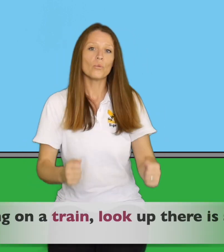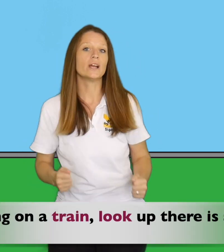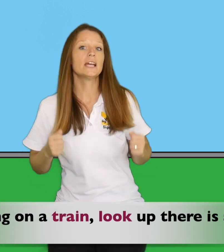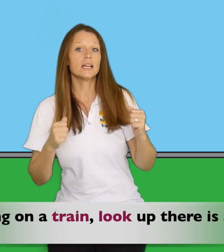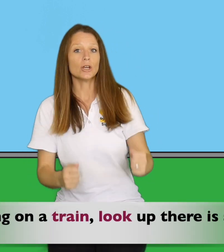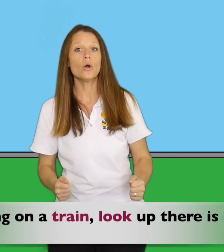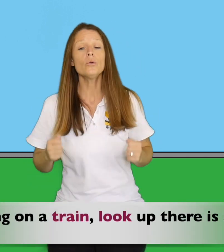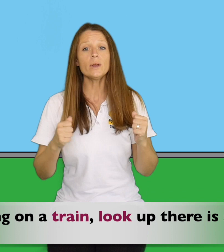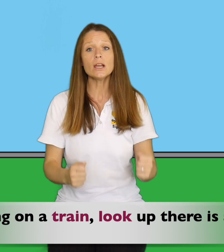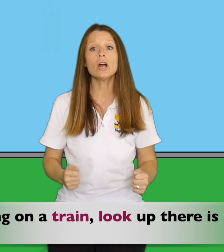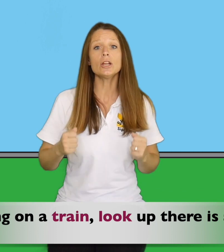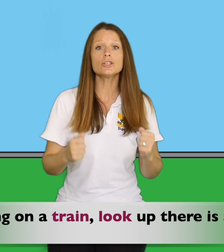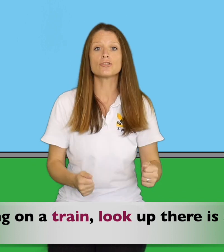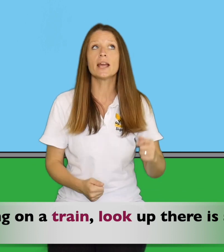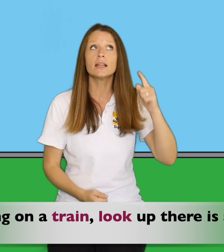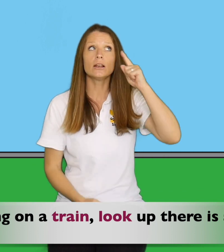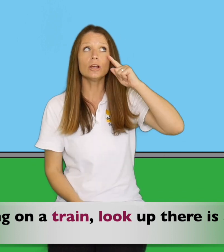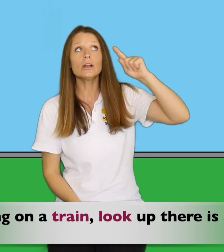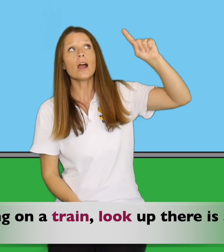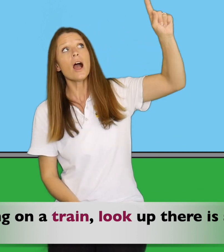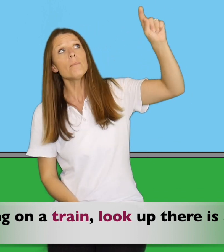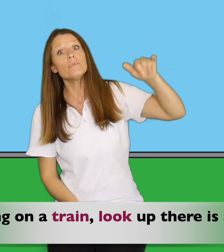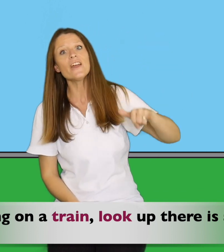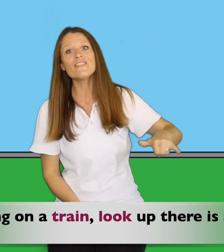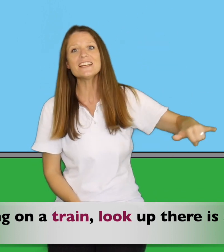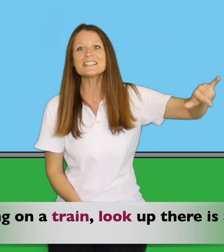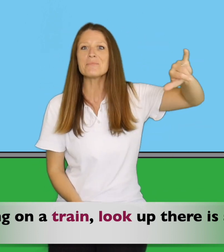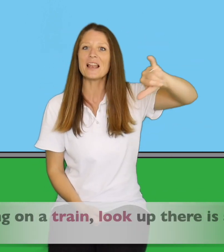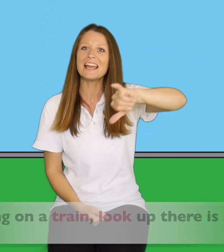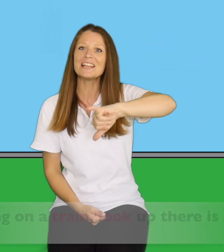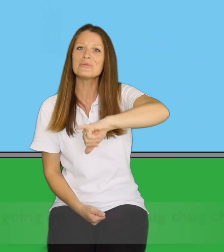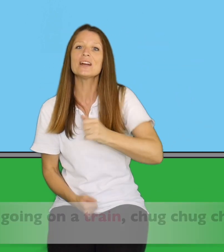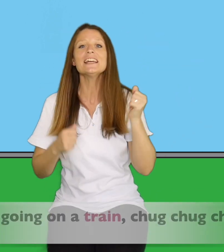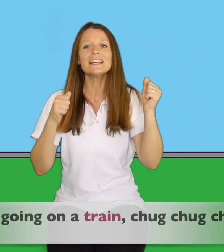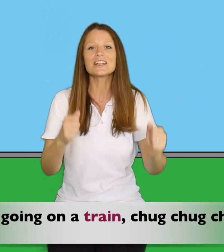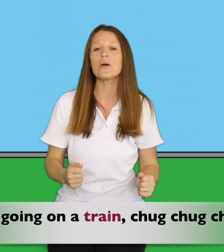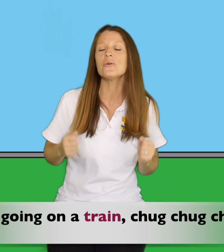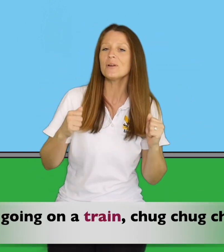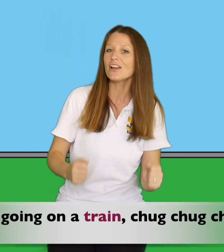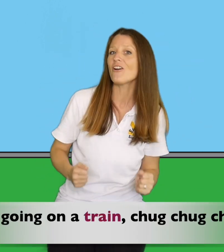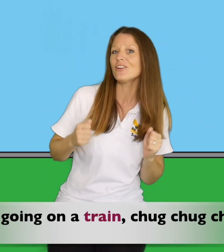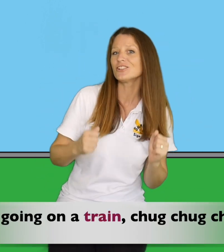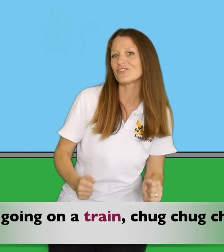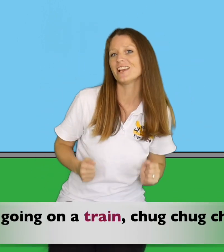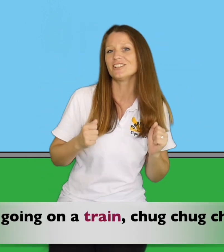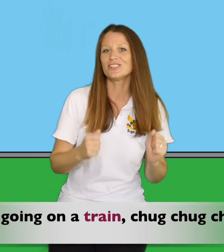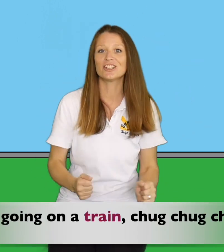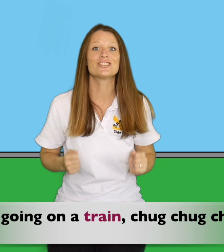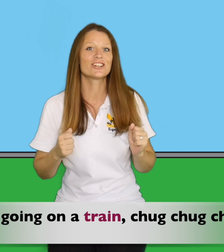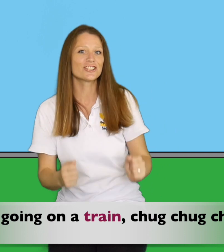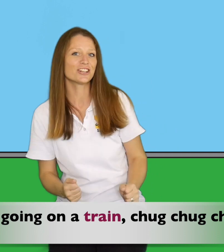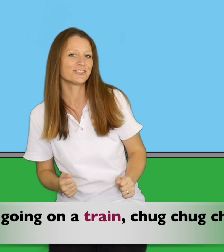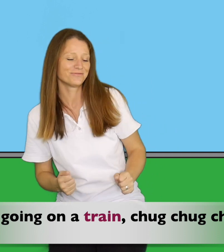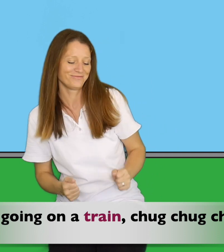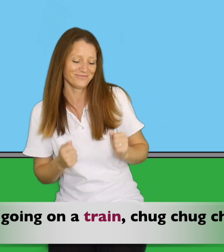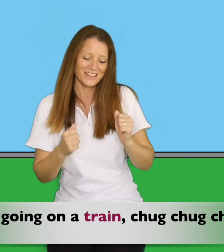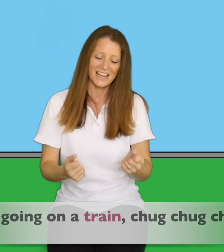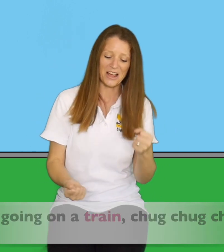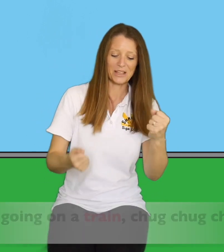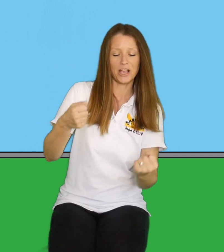We're going on a train, look up, there is a plane. We're going on a train, chug, chug, chug. Now we're going to go in